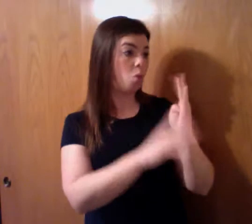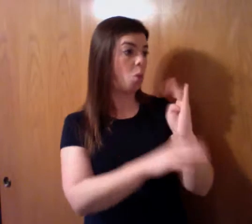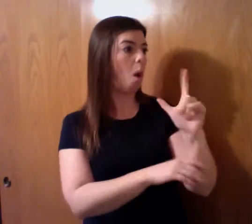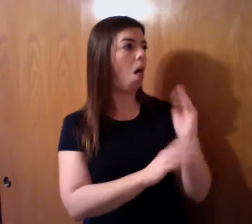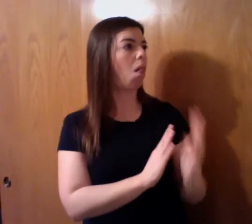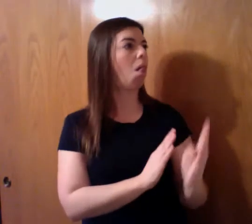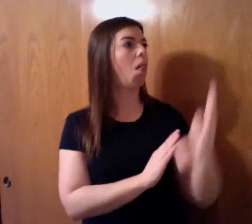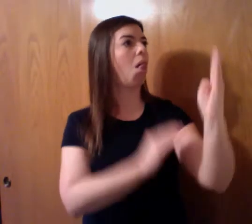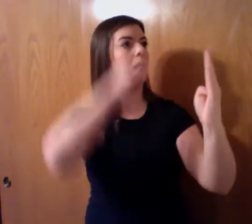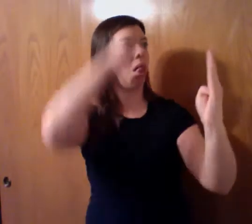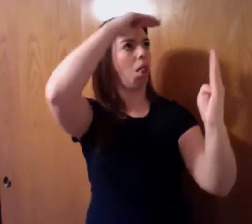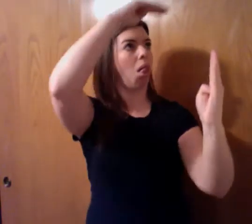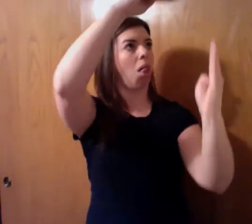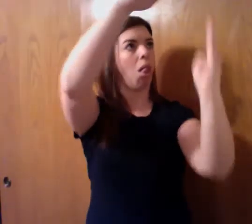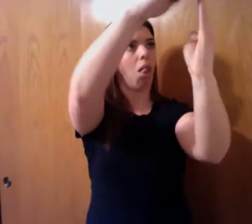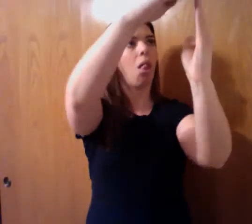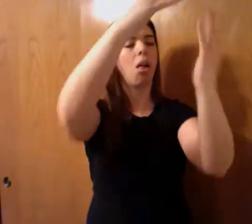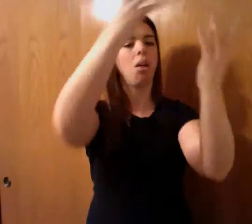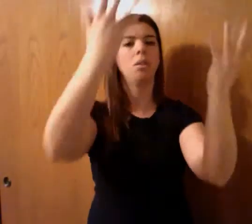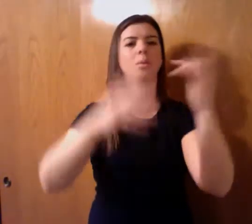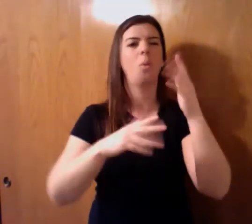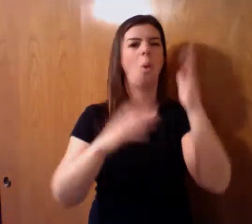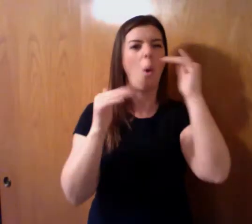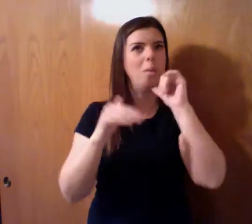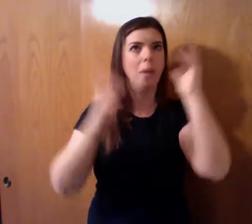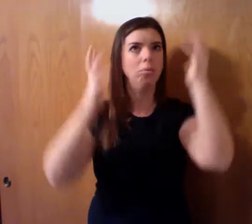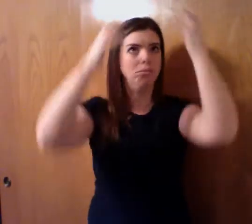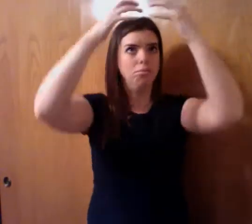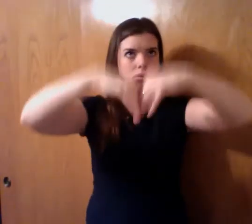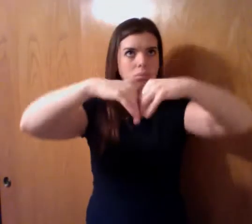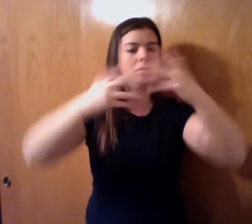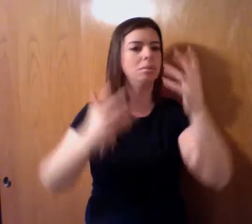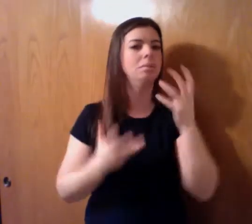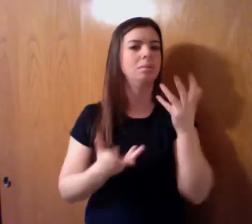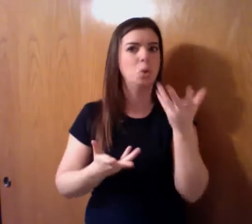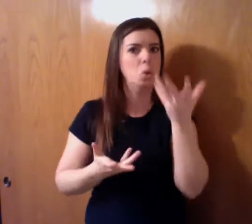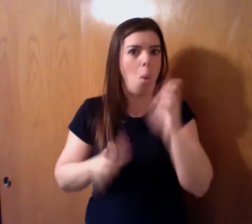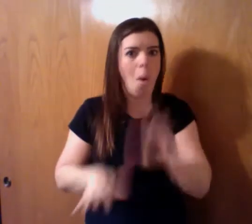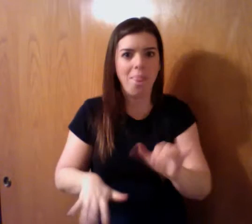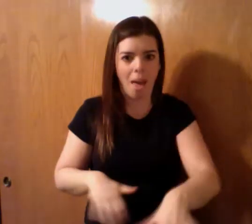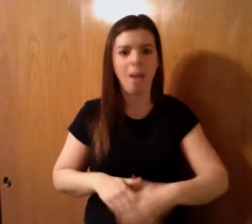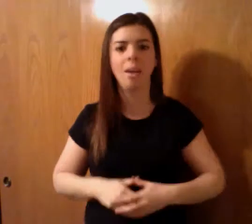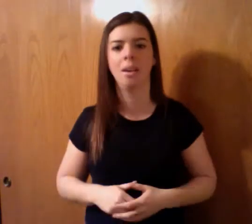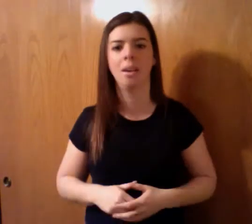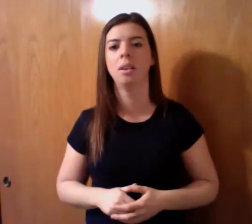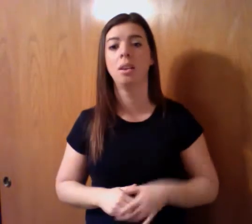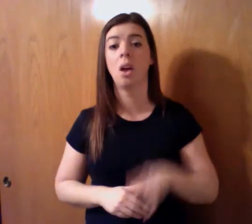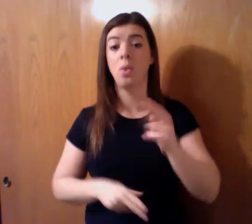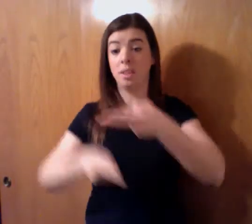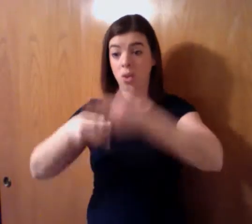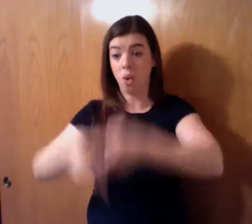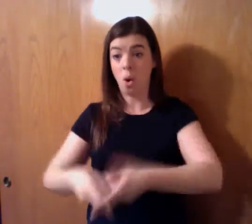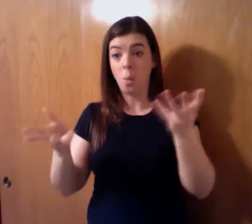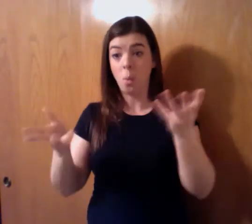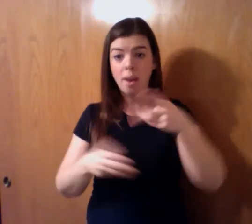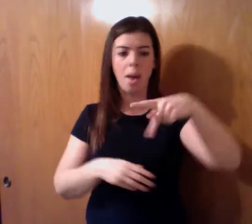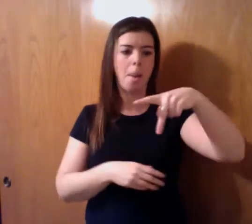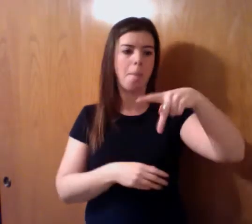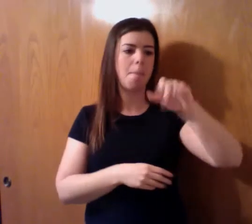If it falls down. We're going to hope it doesn't fall down. Okay, so this is called a parallelogram because we have